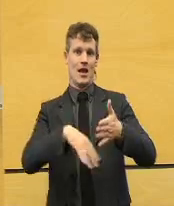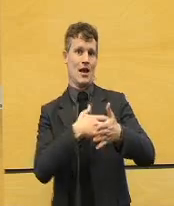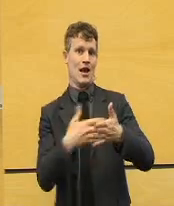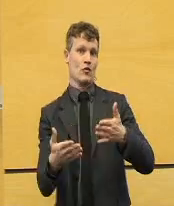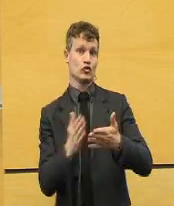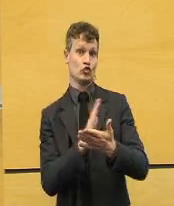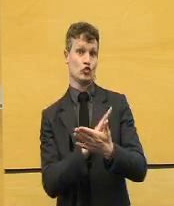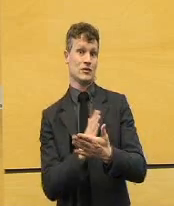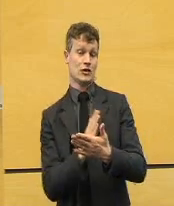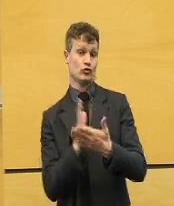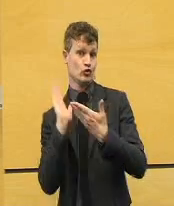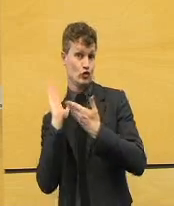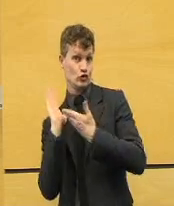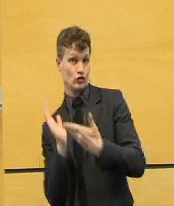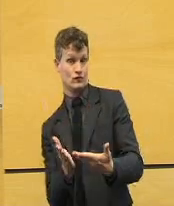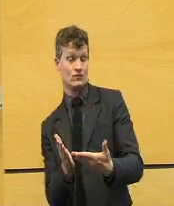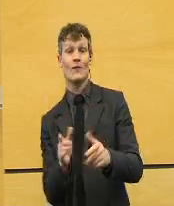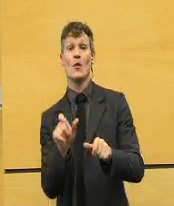services to persons with